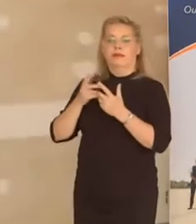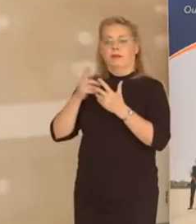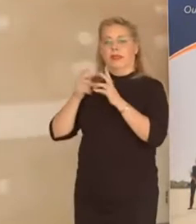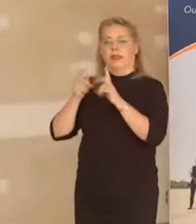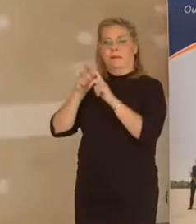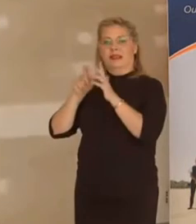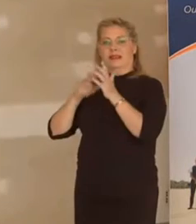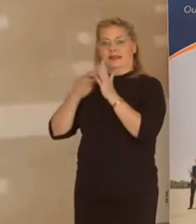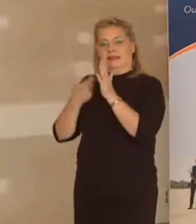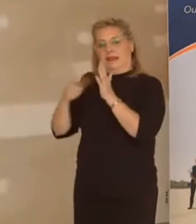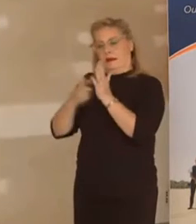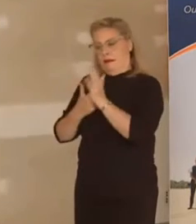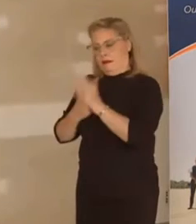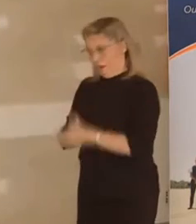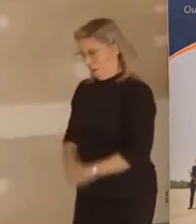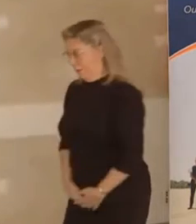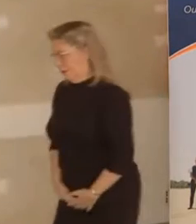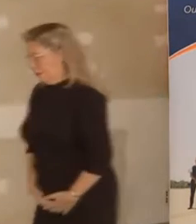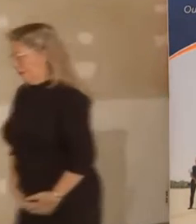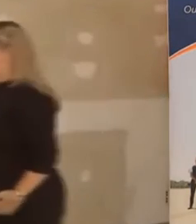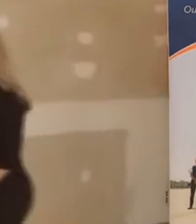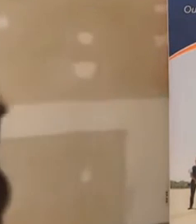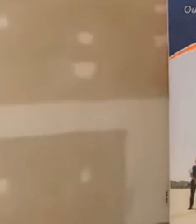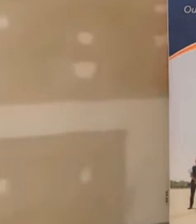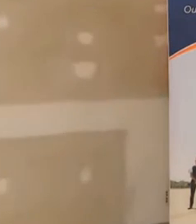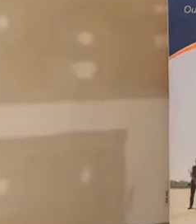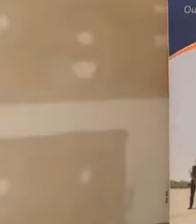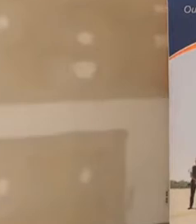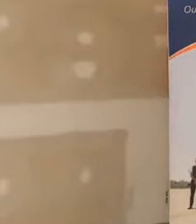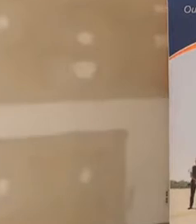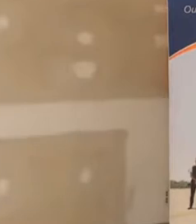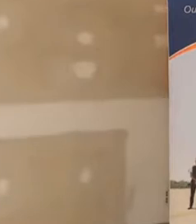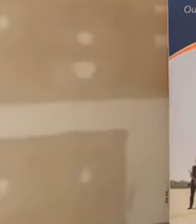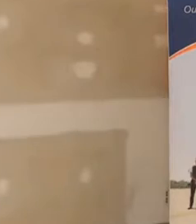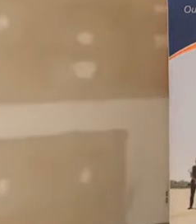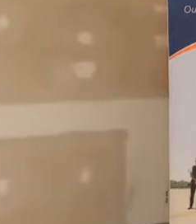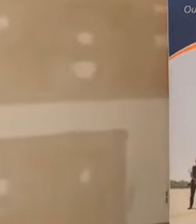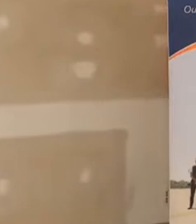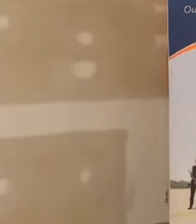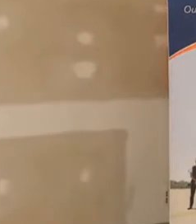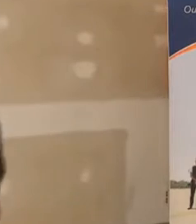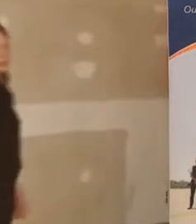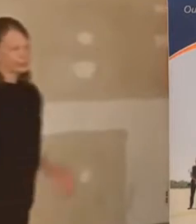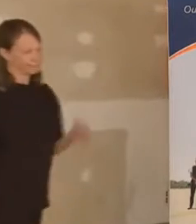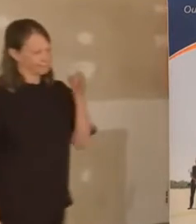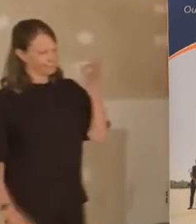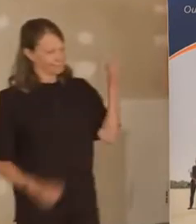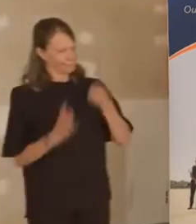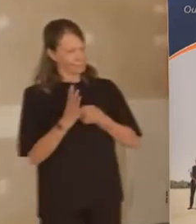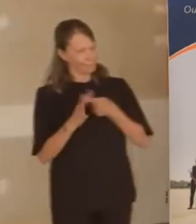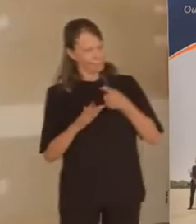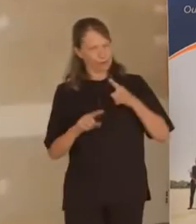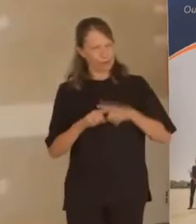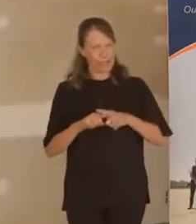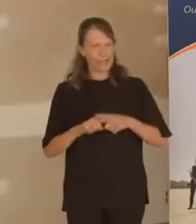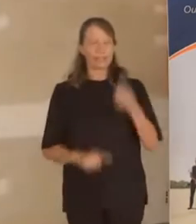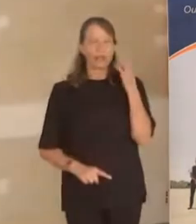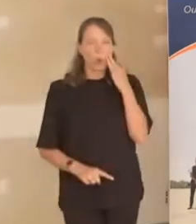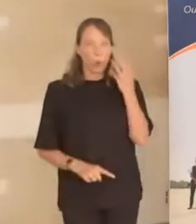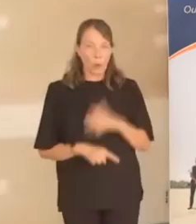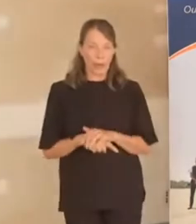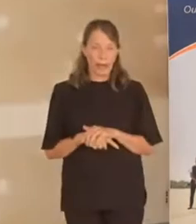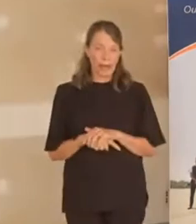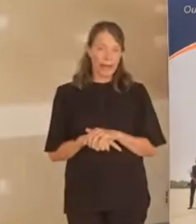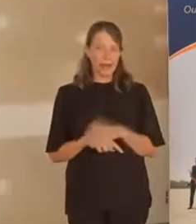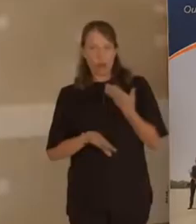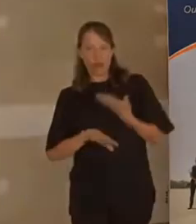Mr. Sharp, when will the hangar and the simulator centre begin construction, and when will that